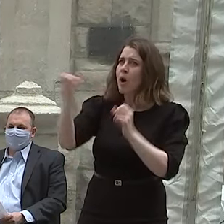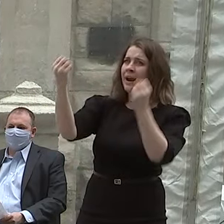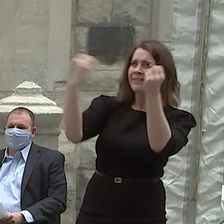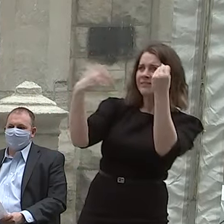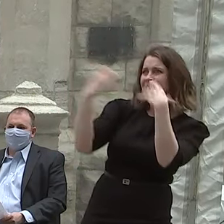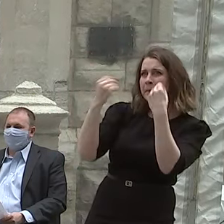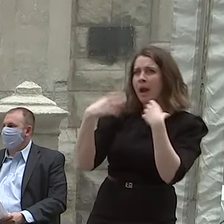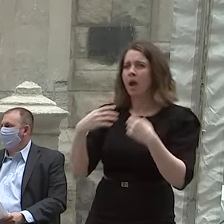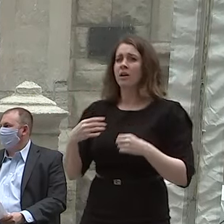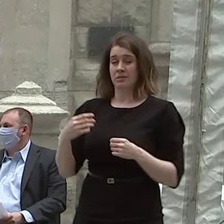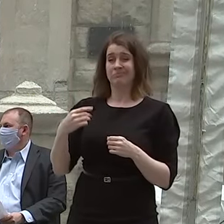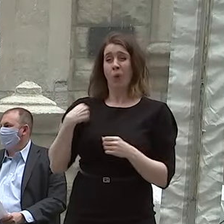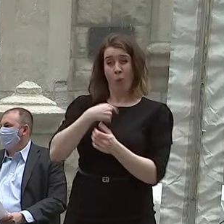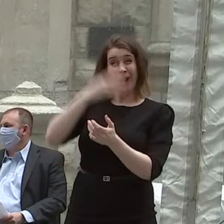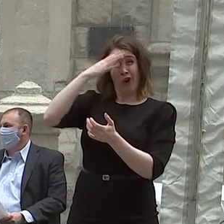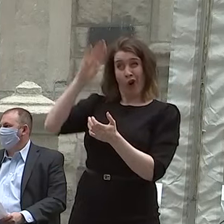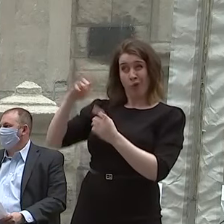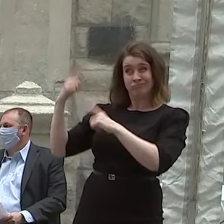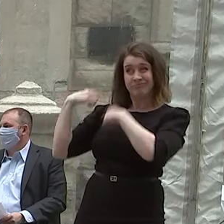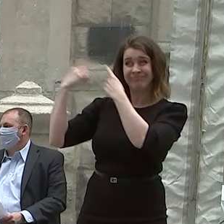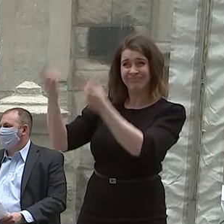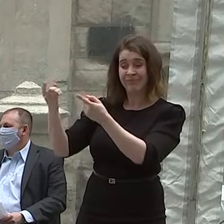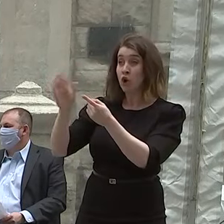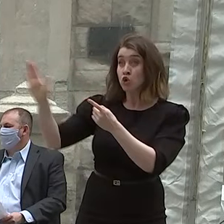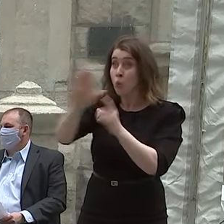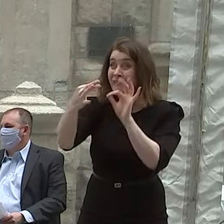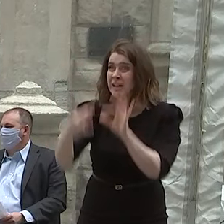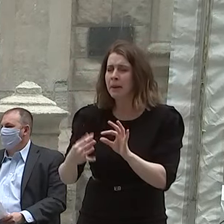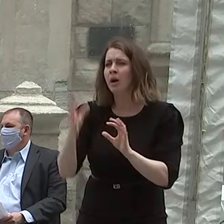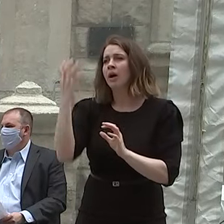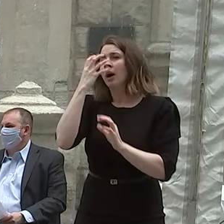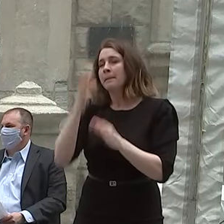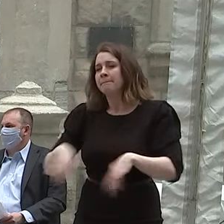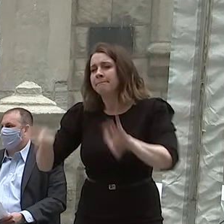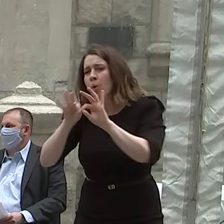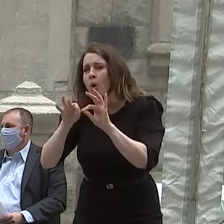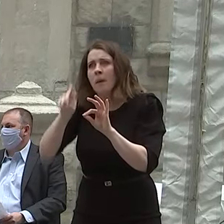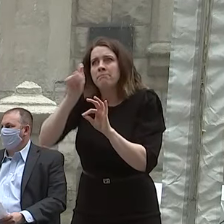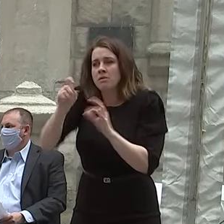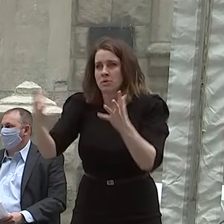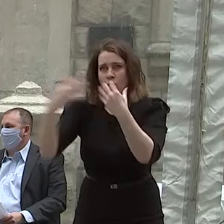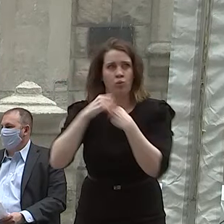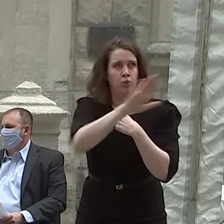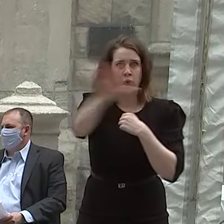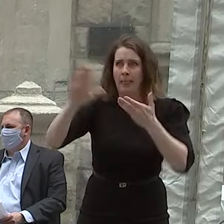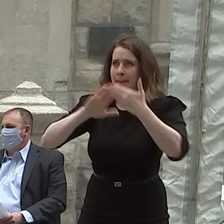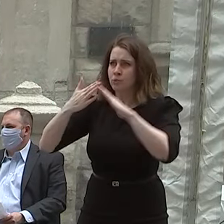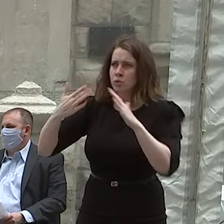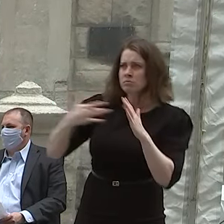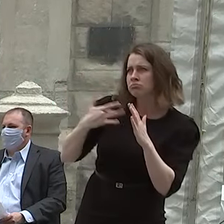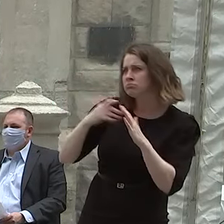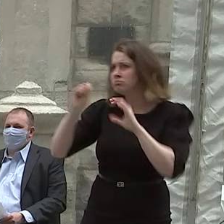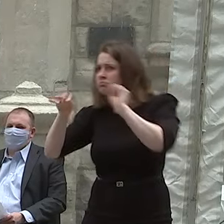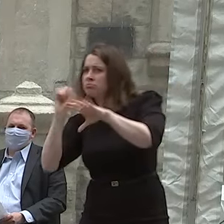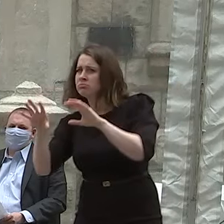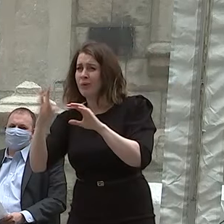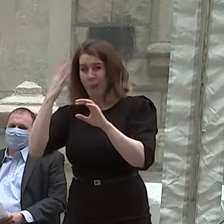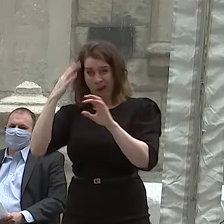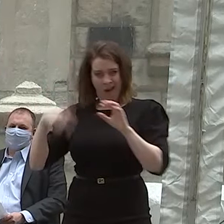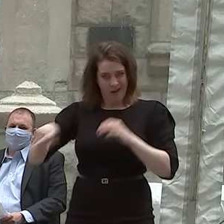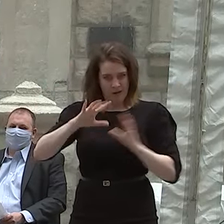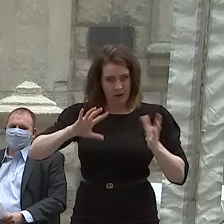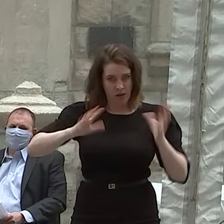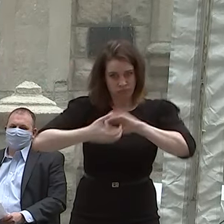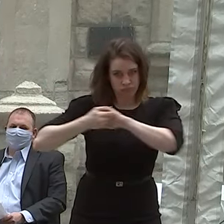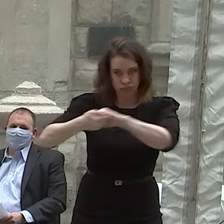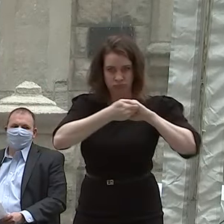we have seen time and again as not just valuable, but vital to the success of any action that we